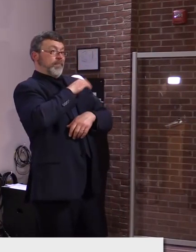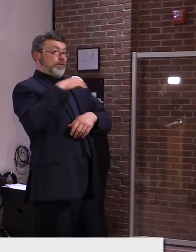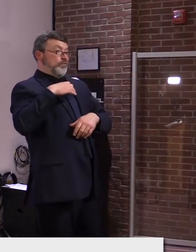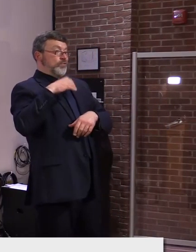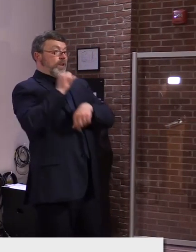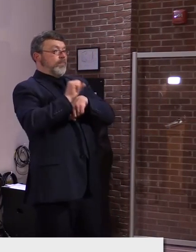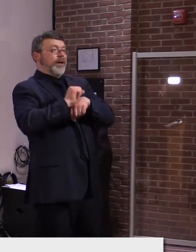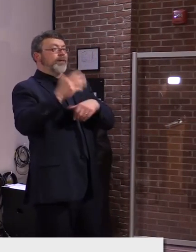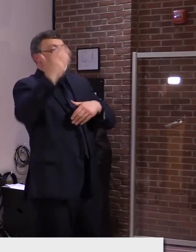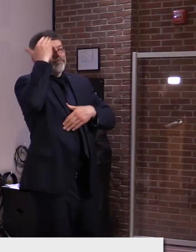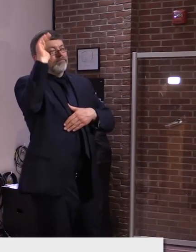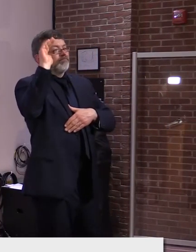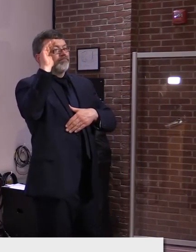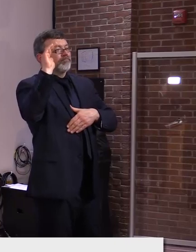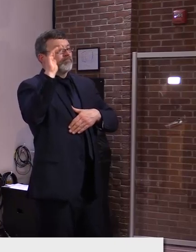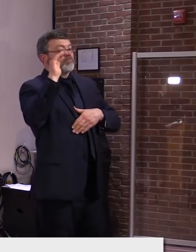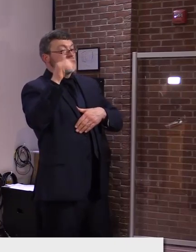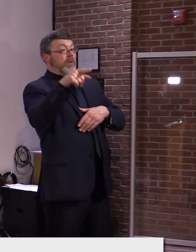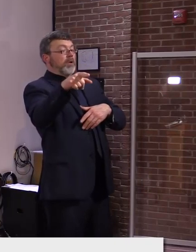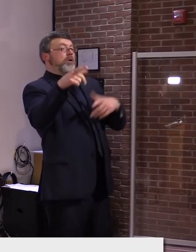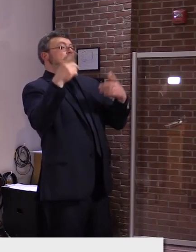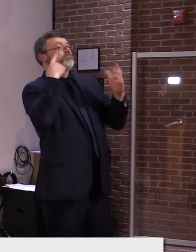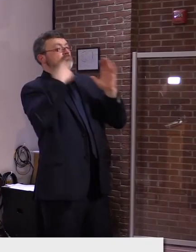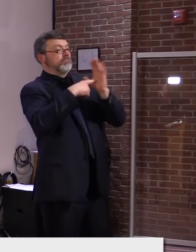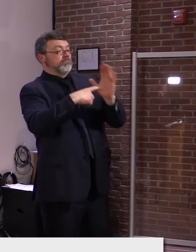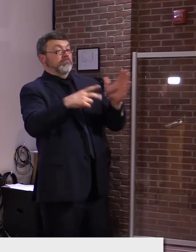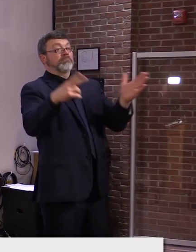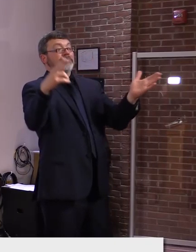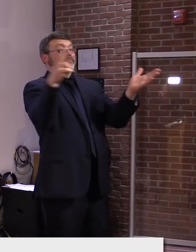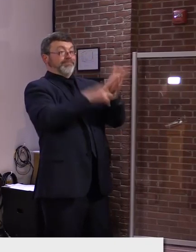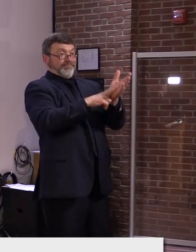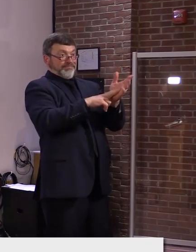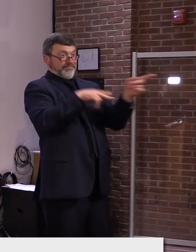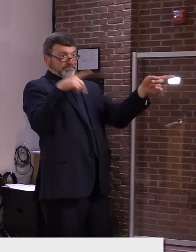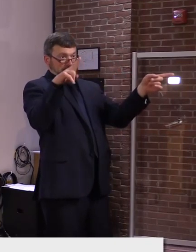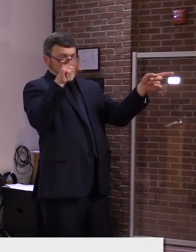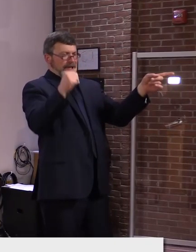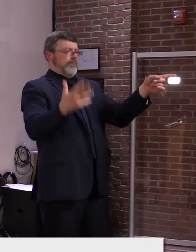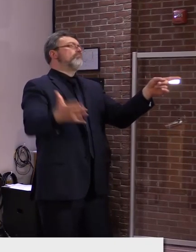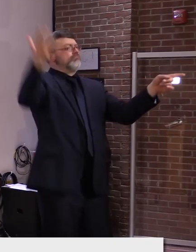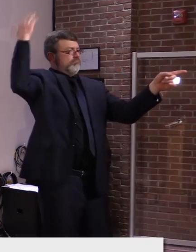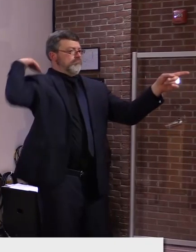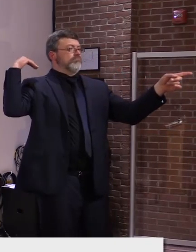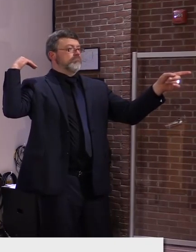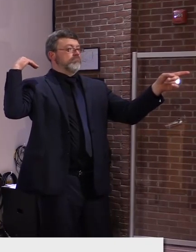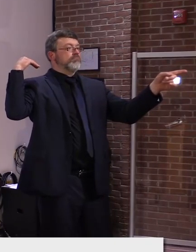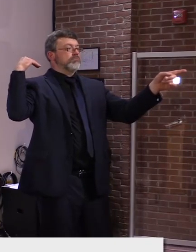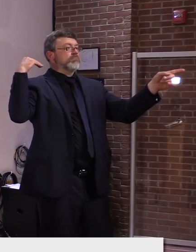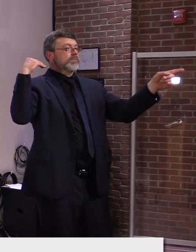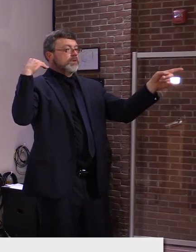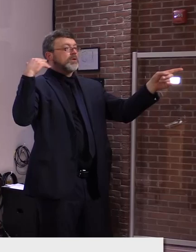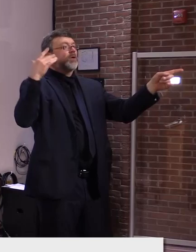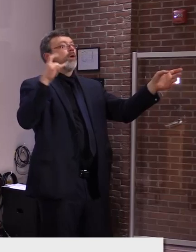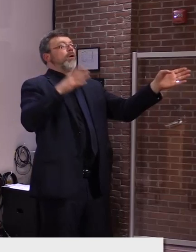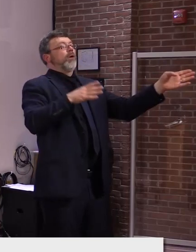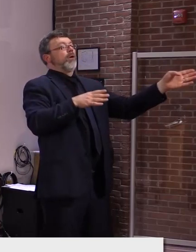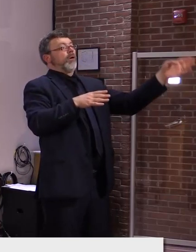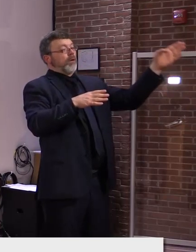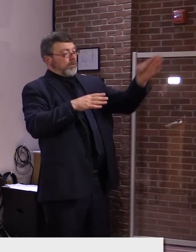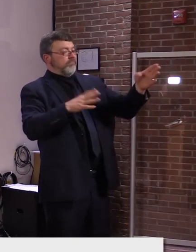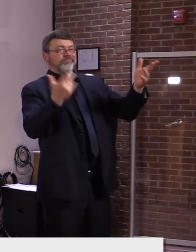pandemic or through maybe a side door because they came, you know, they found another mechanism to come through either calling our call